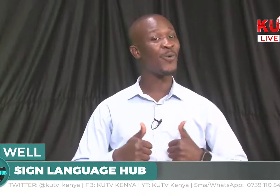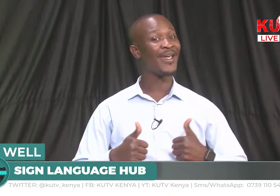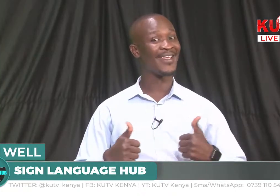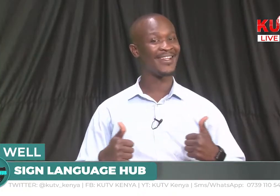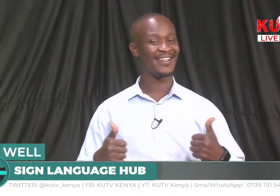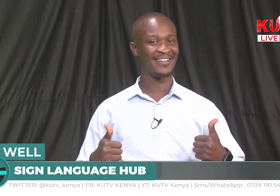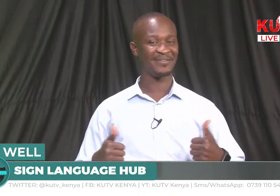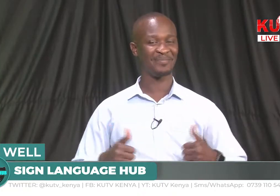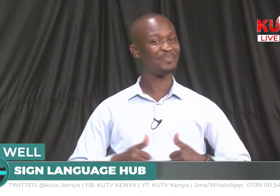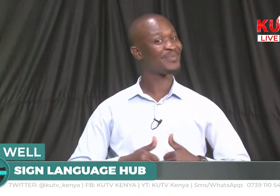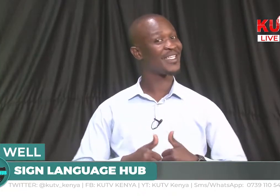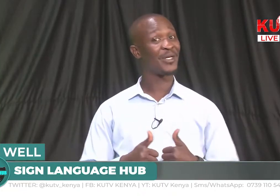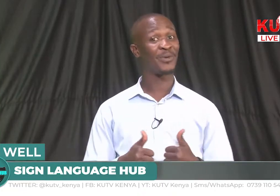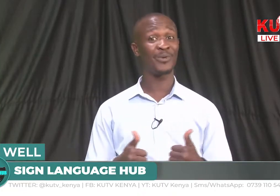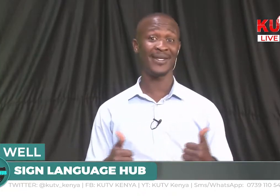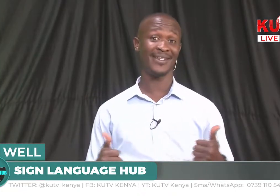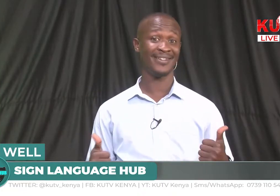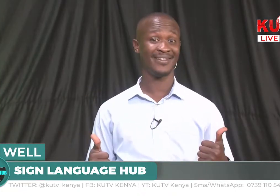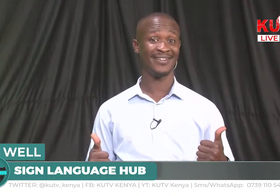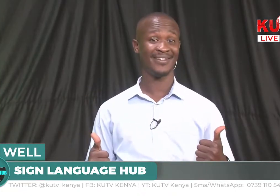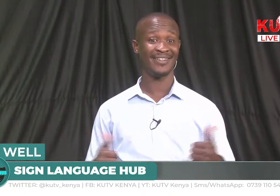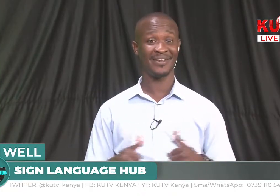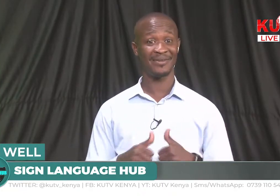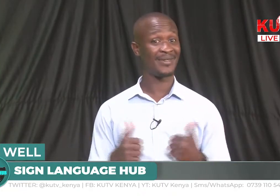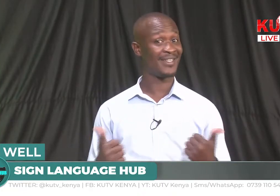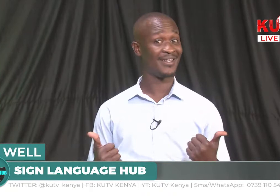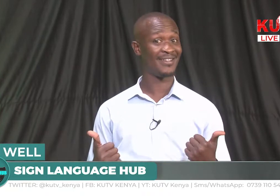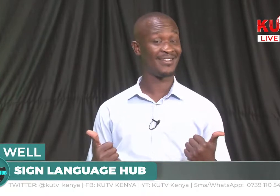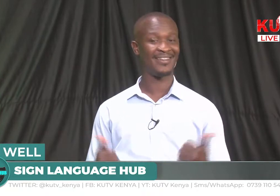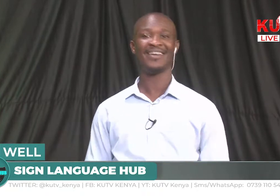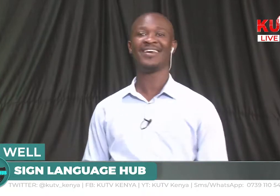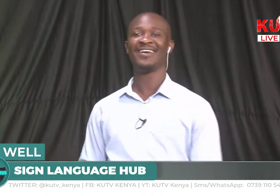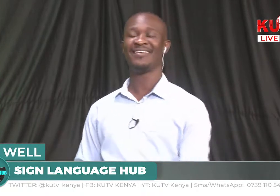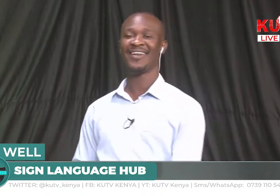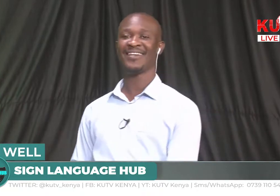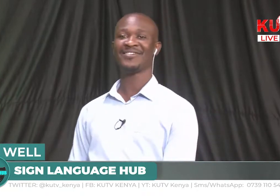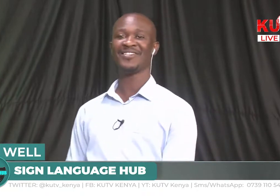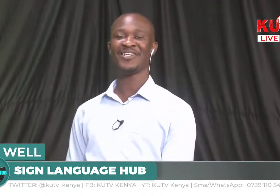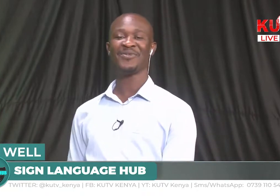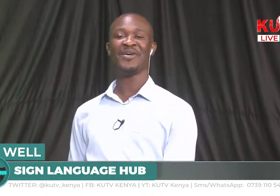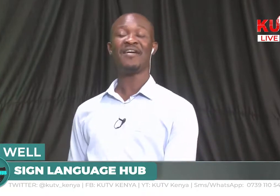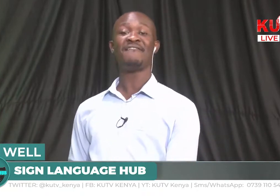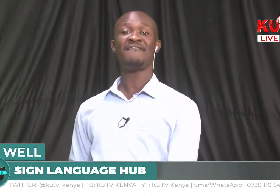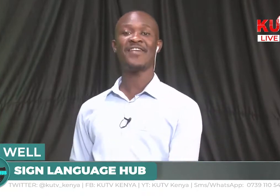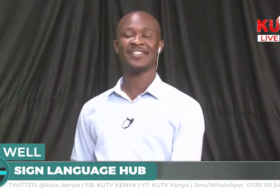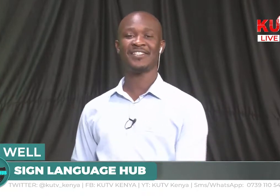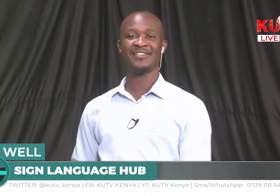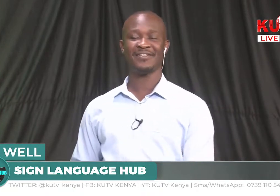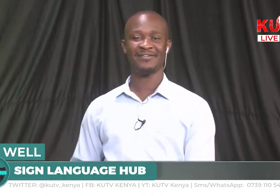Well. Well, well. All right, let's continue. Fat,